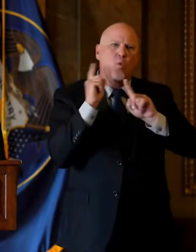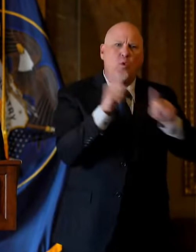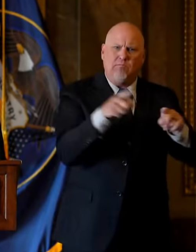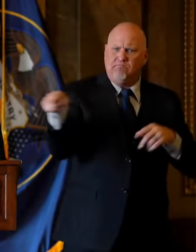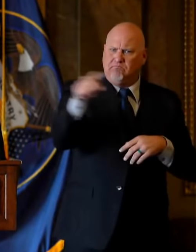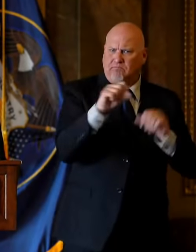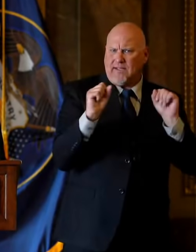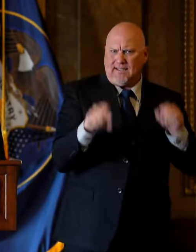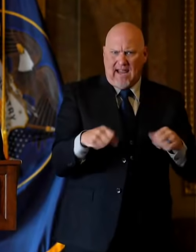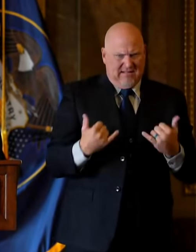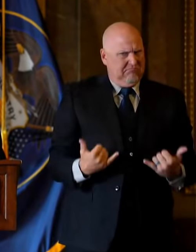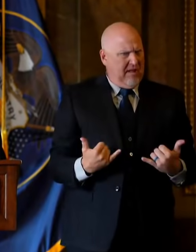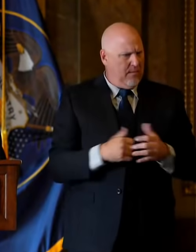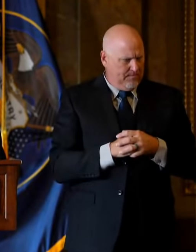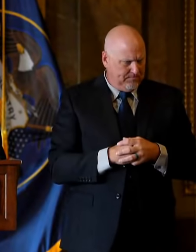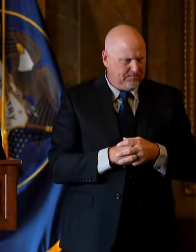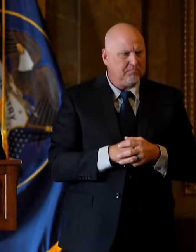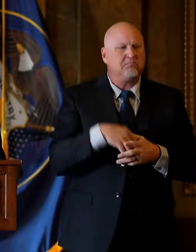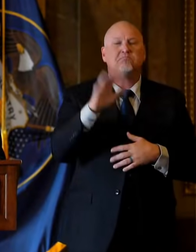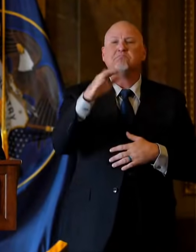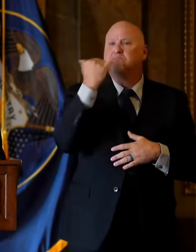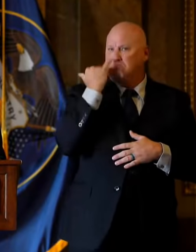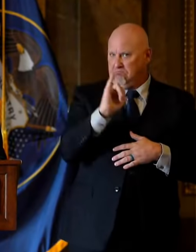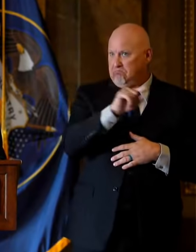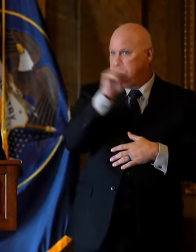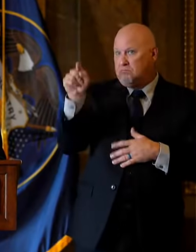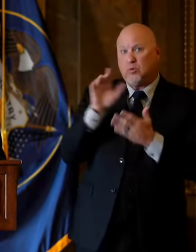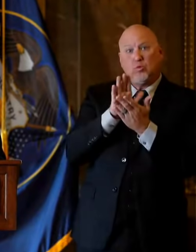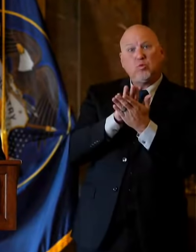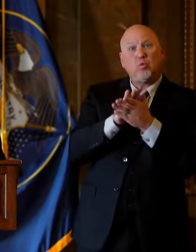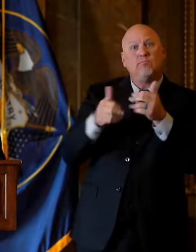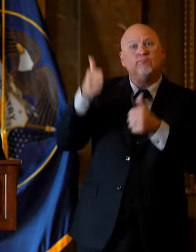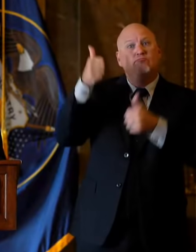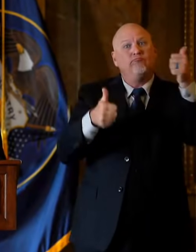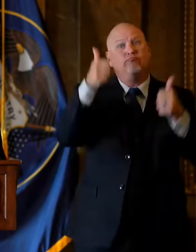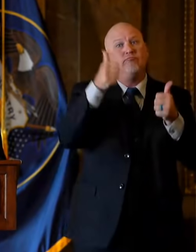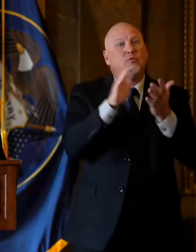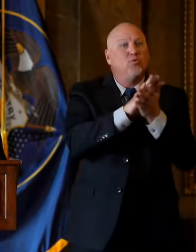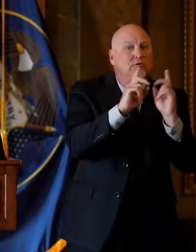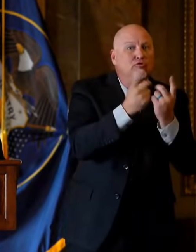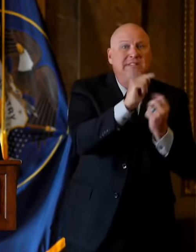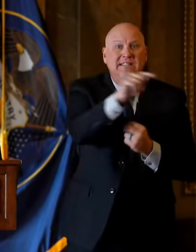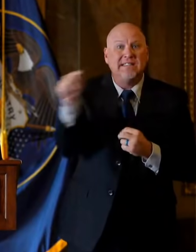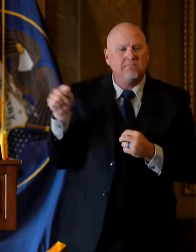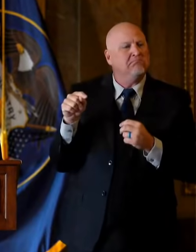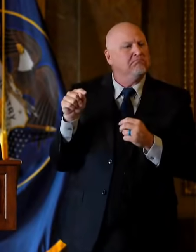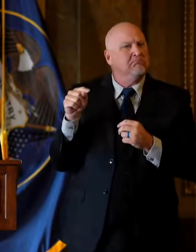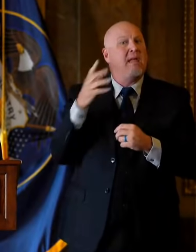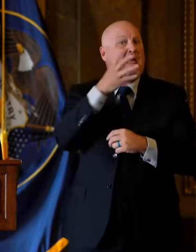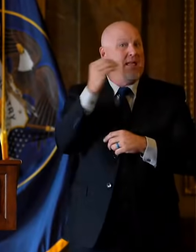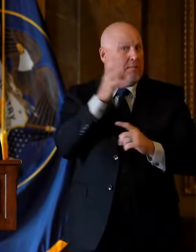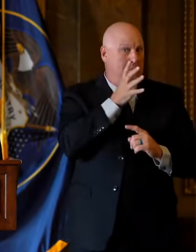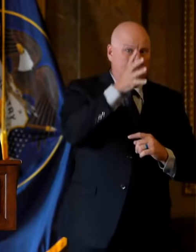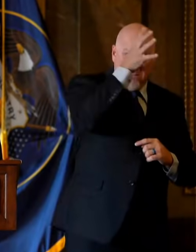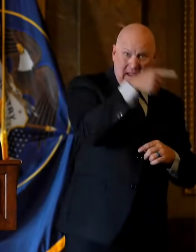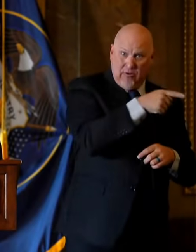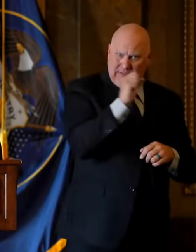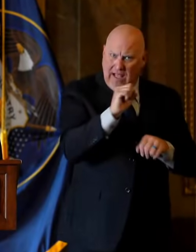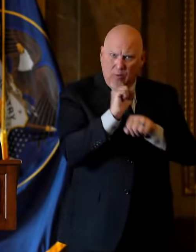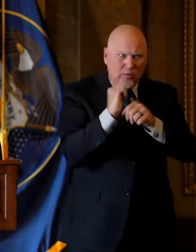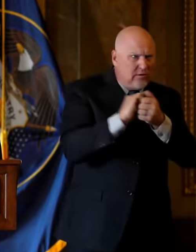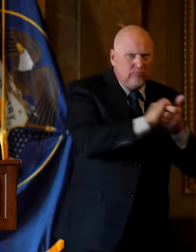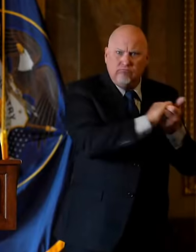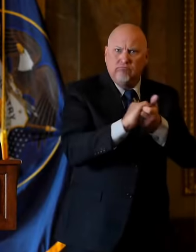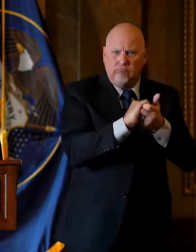parents across the state. So we're going to share more of that data with you. We have updated our